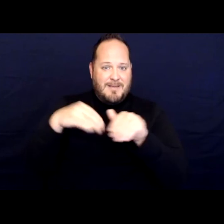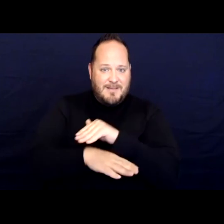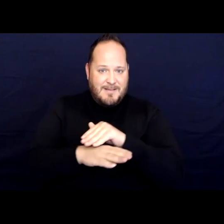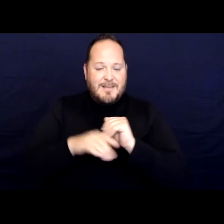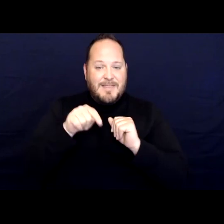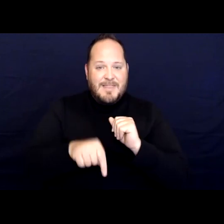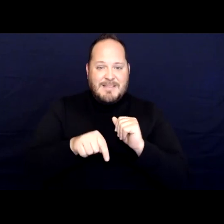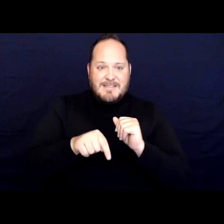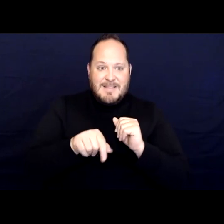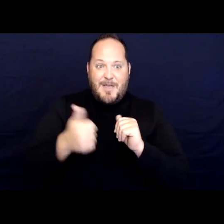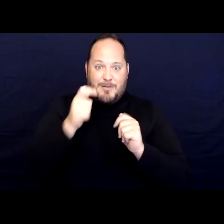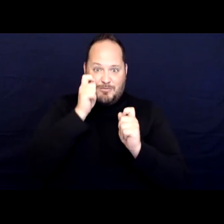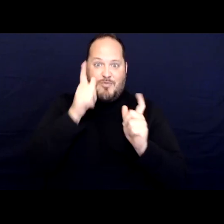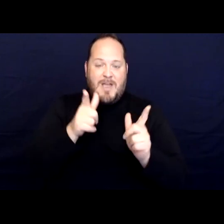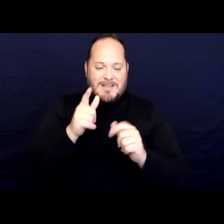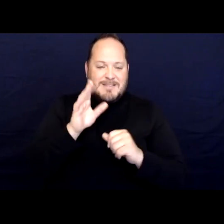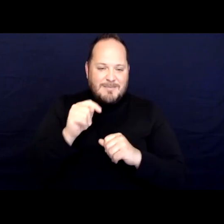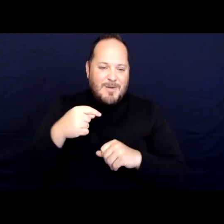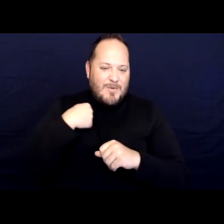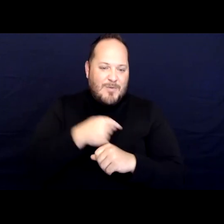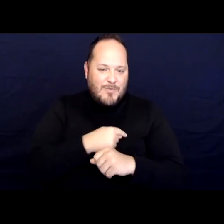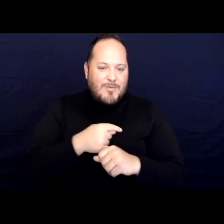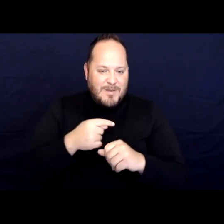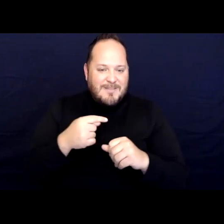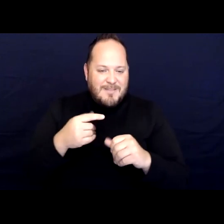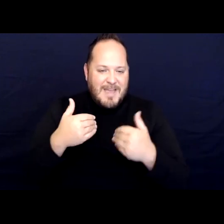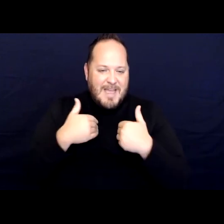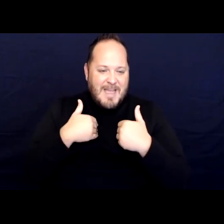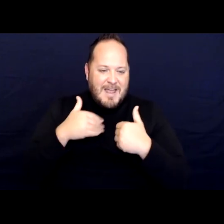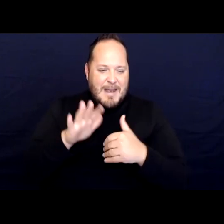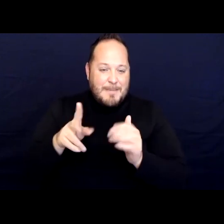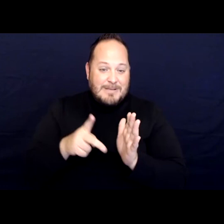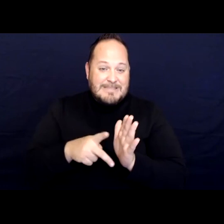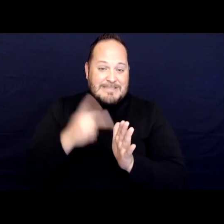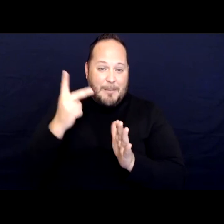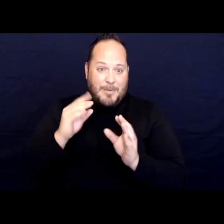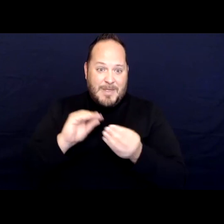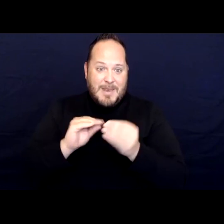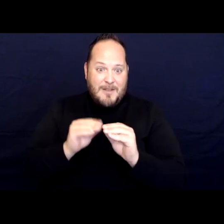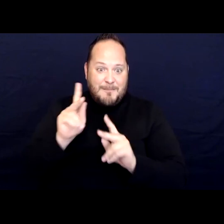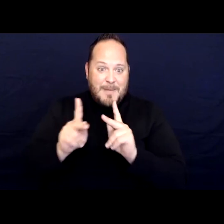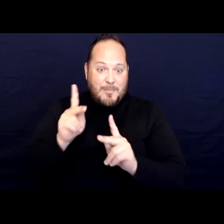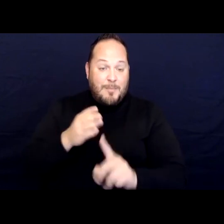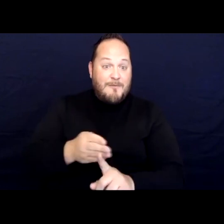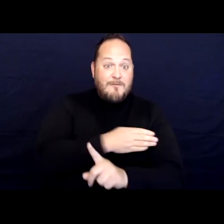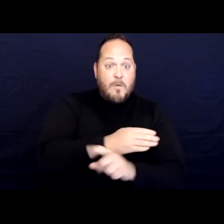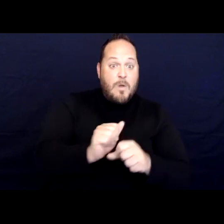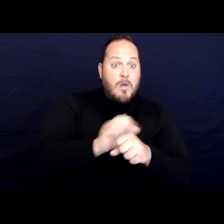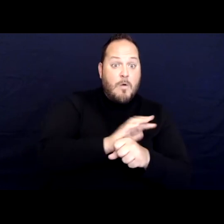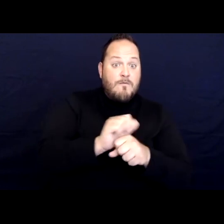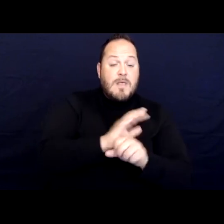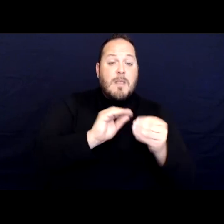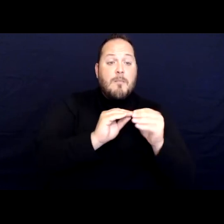of surprise, but we've had about double the amount of people that we had pre-COVID coming into the office on a daily